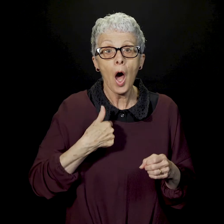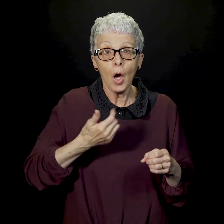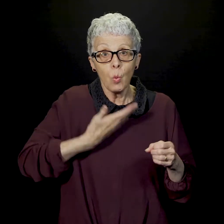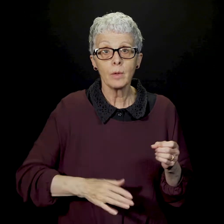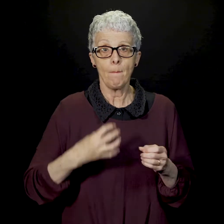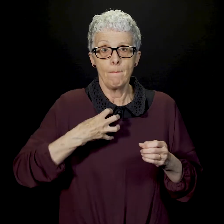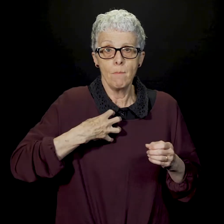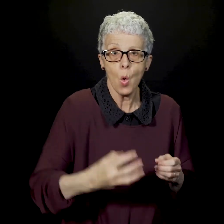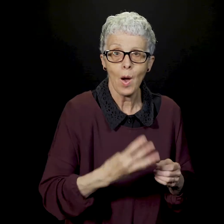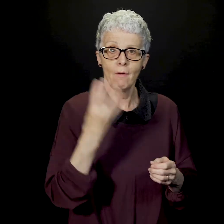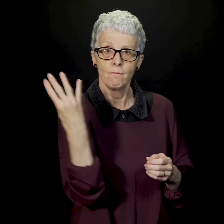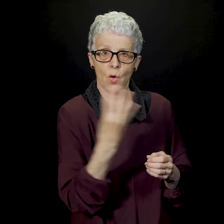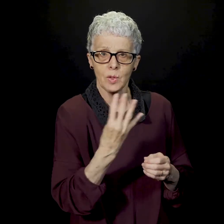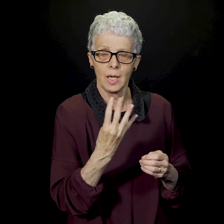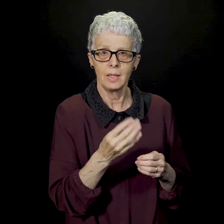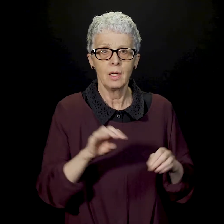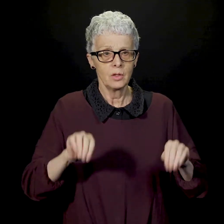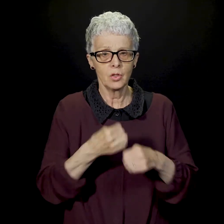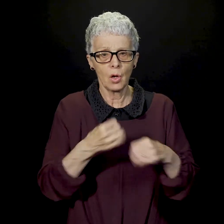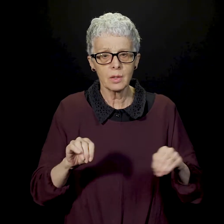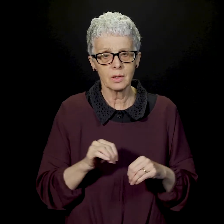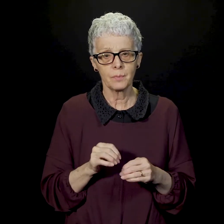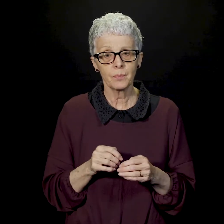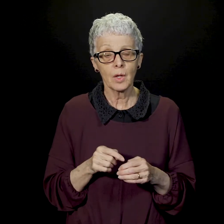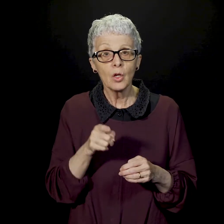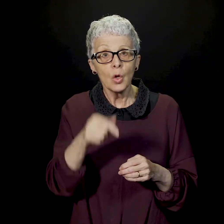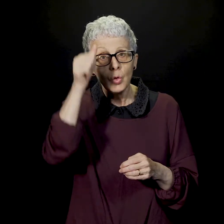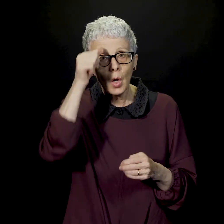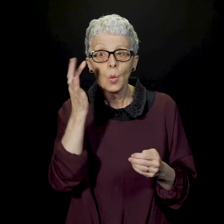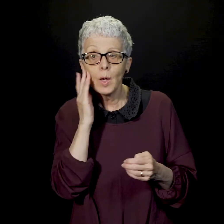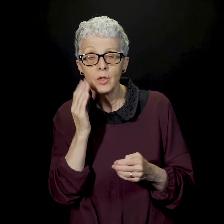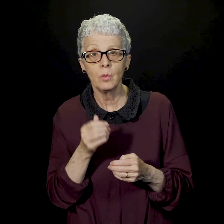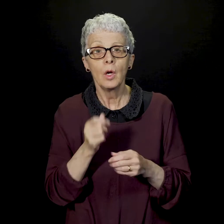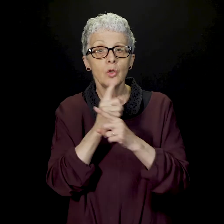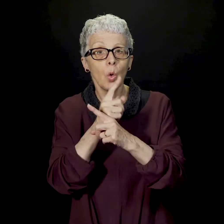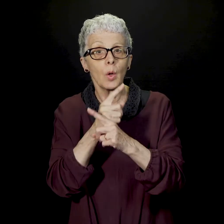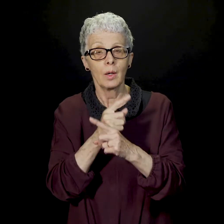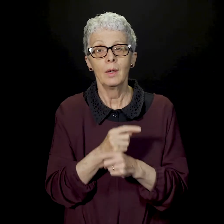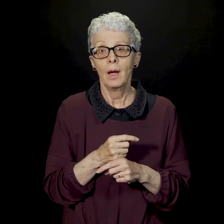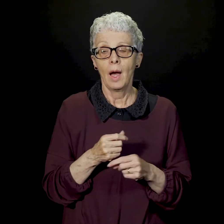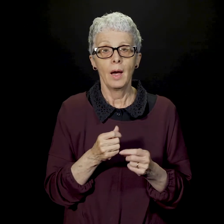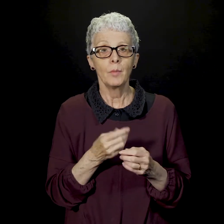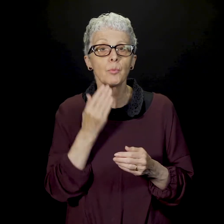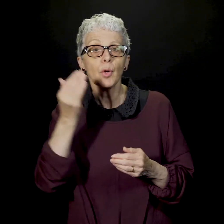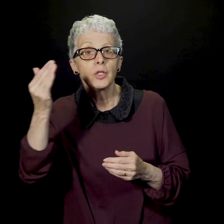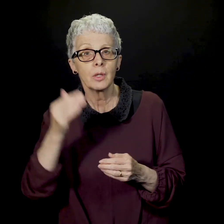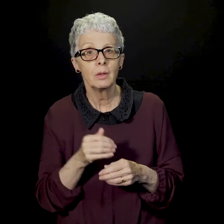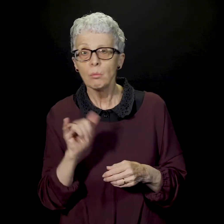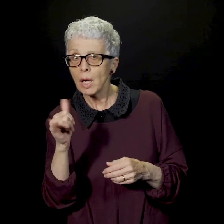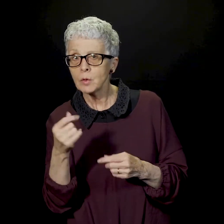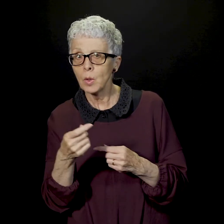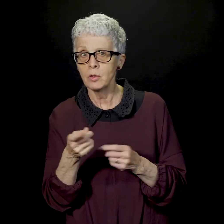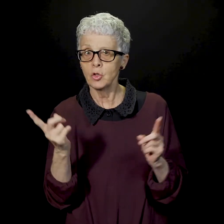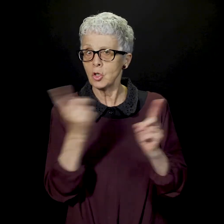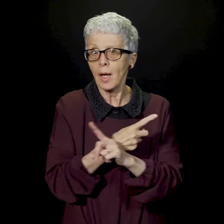should be having 14 songs. Jono, you know what? You know that bit where you get up the front and you talk for kind of 25 minutes or half an hour? You know what we could do?